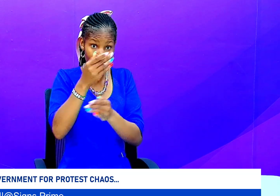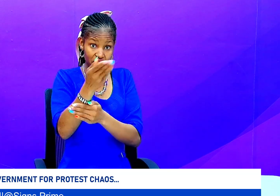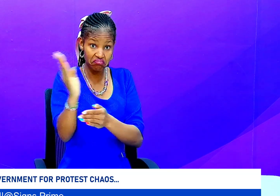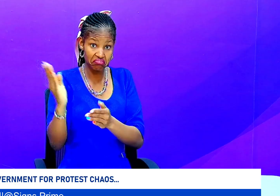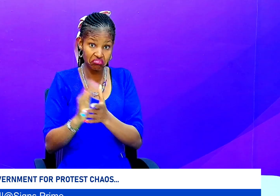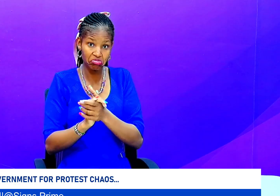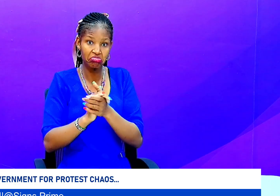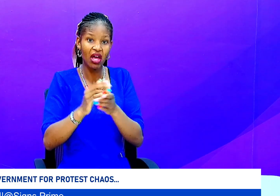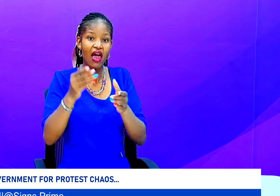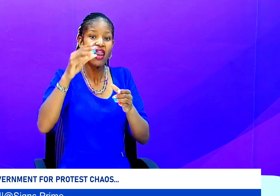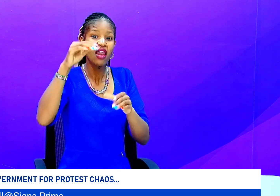protests.